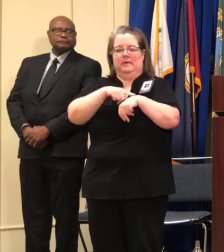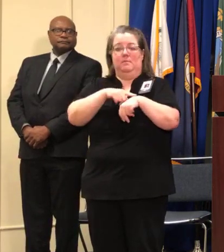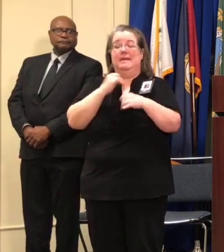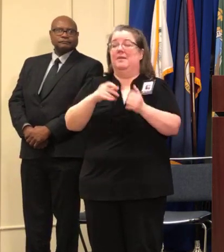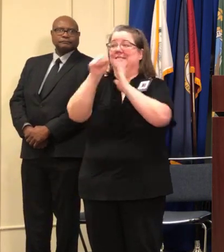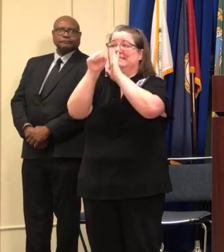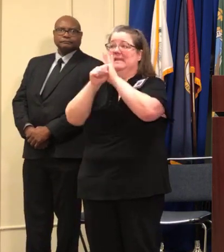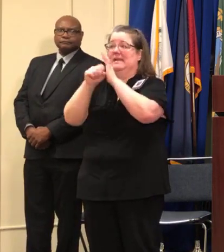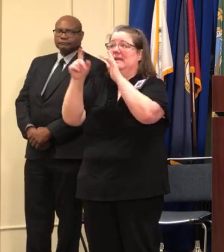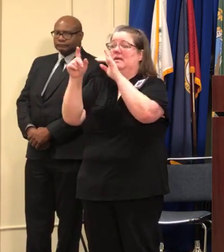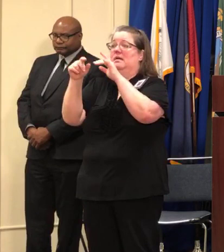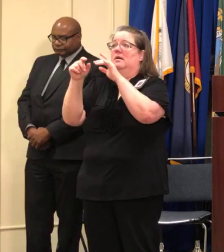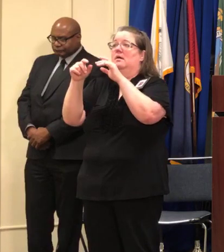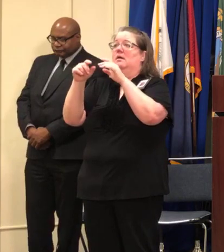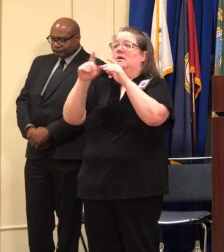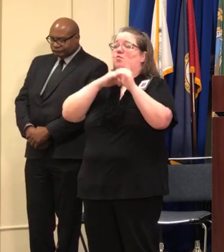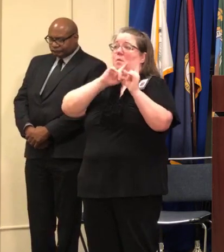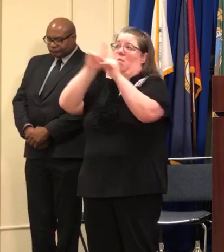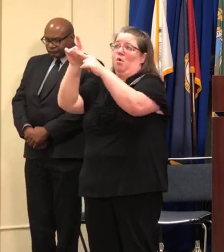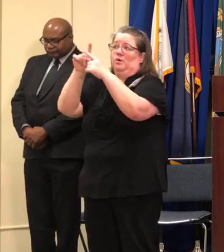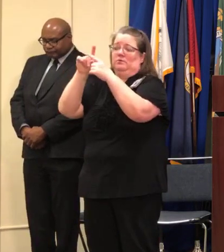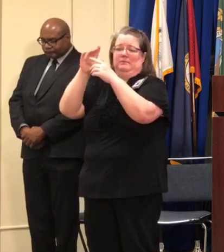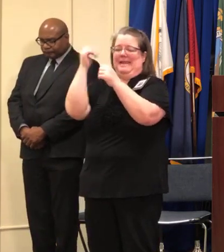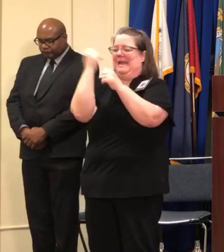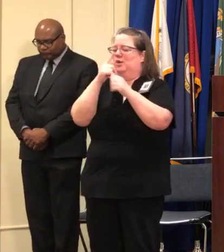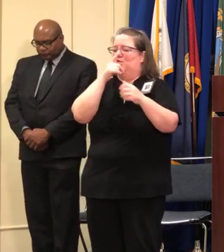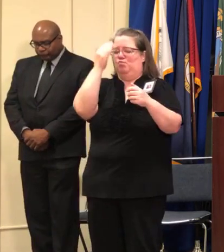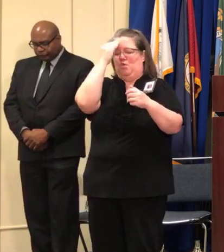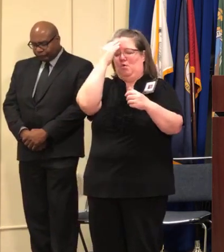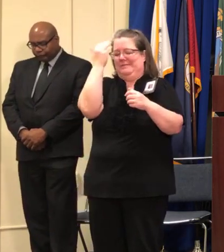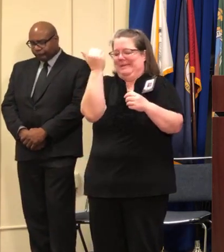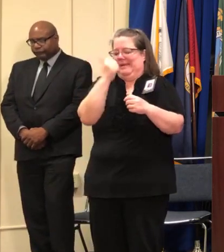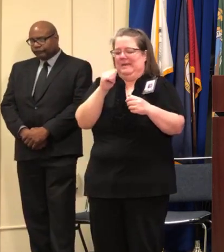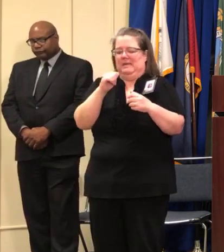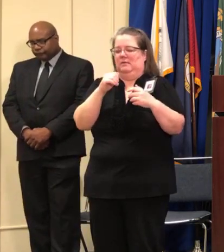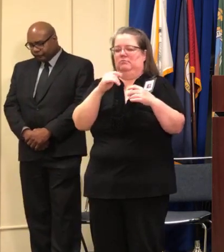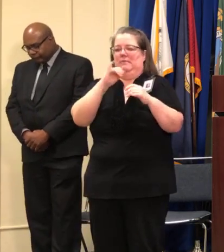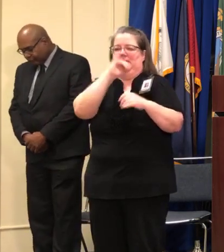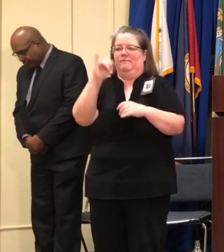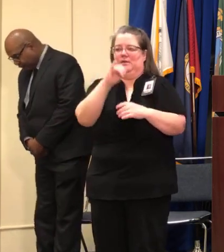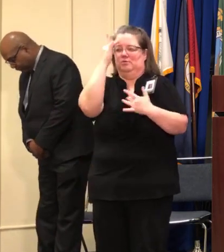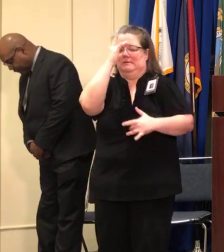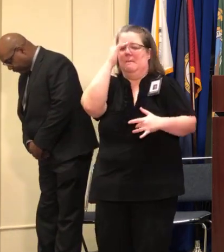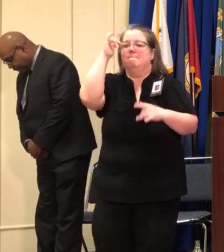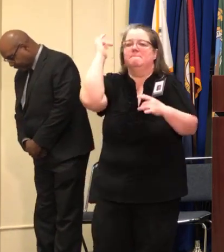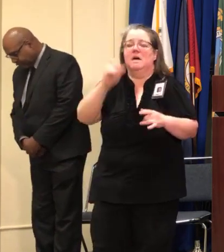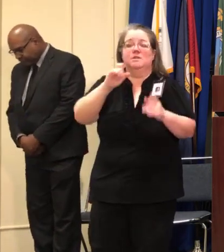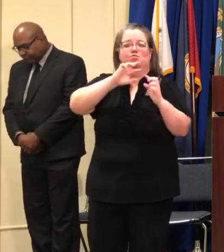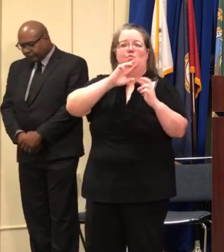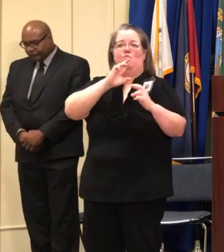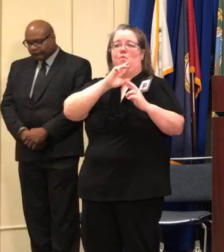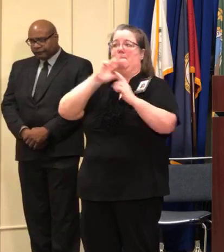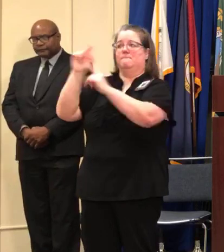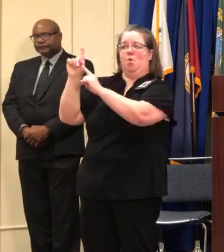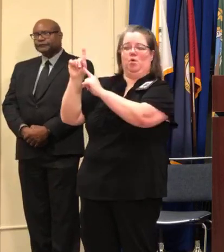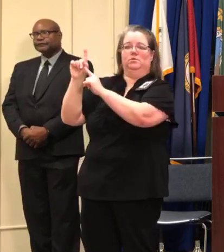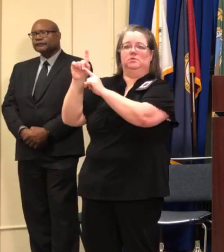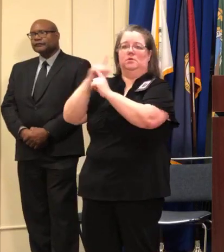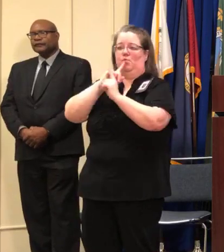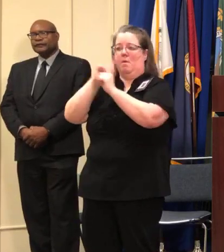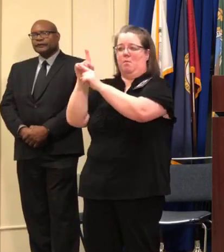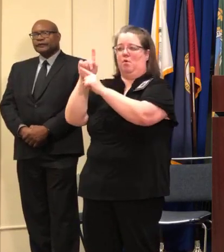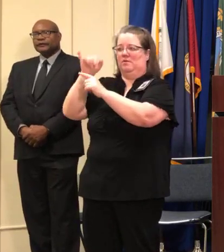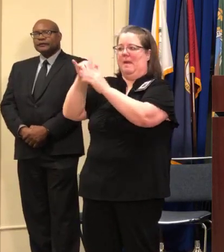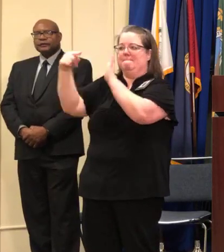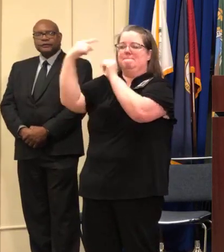provider, the laboratory, a pharmacy, or anyone who knows of a potential infectious illness has to report that. So they're reporting